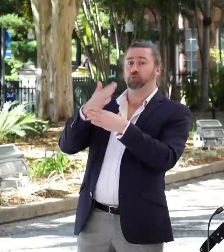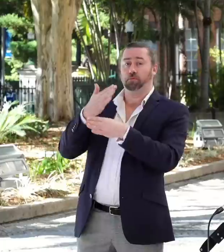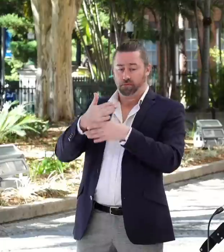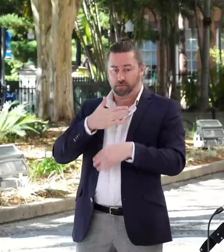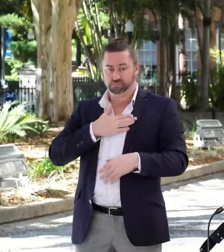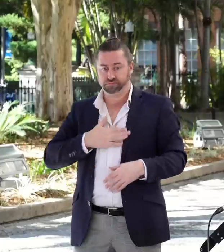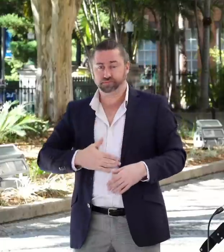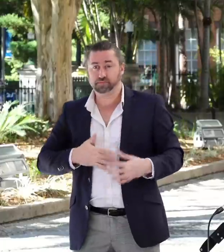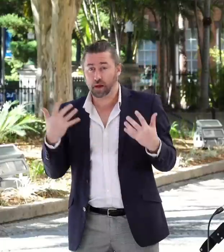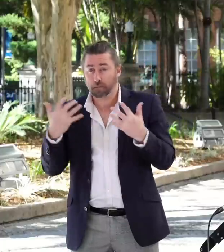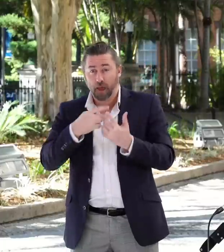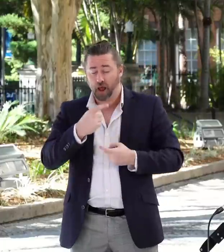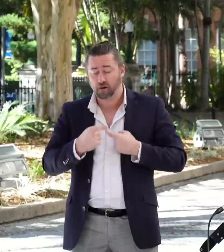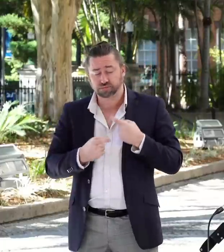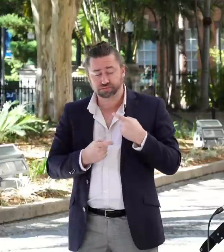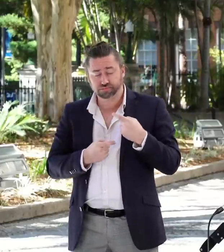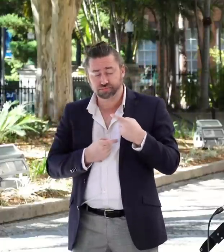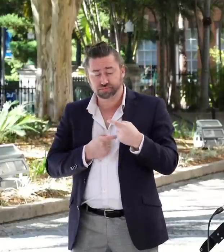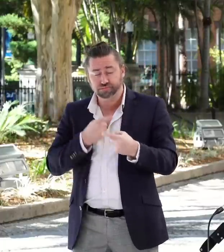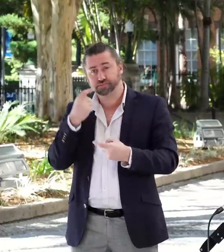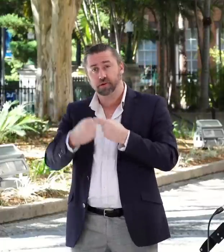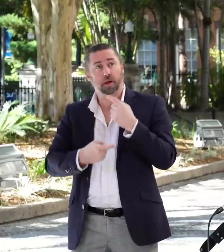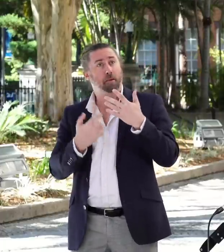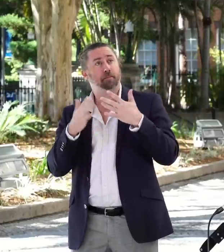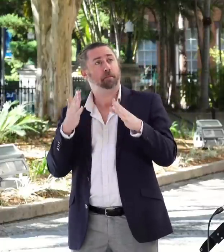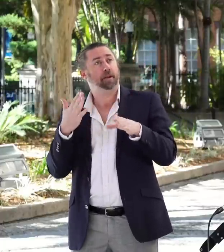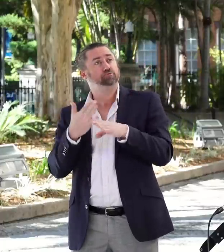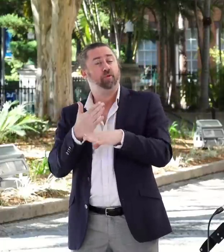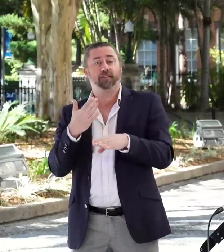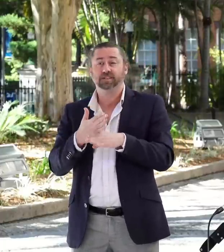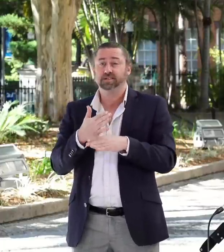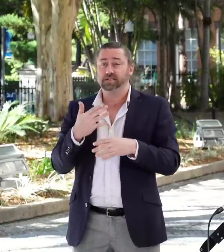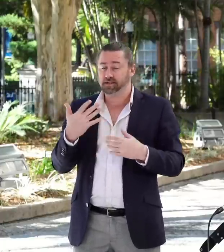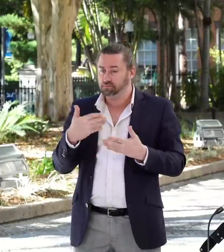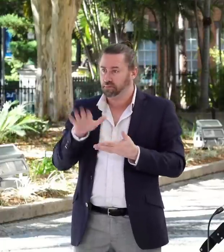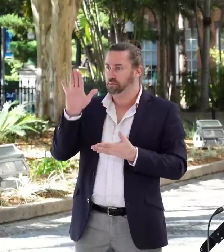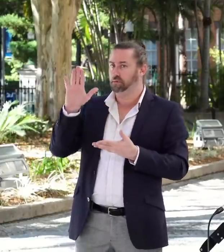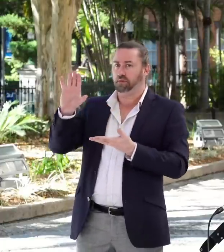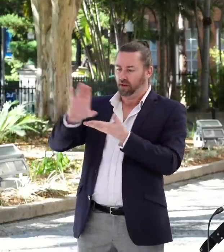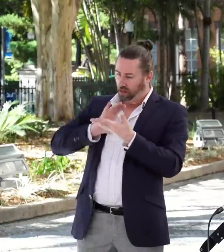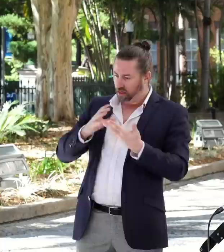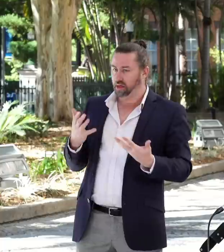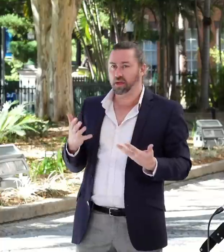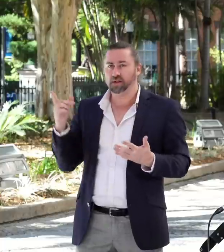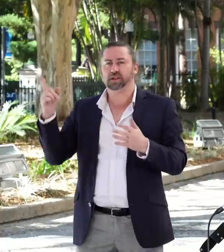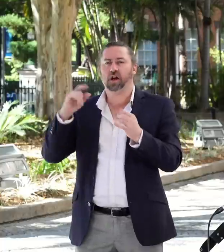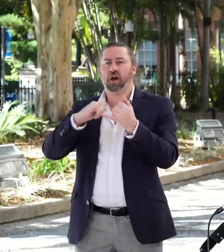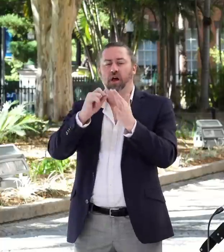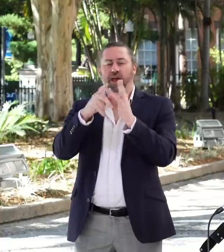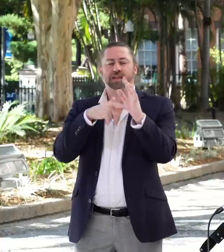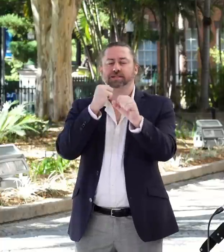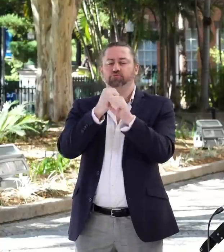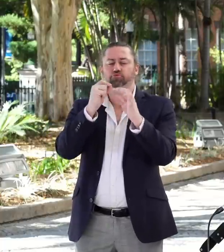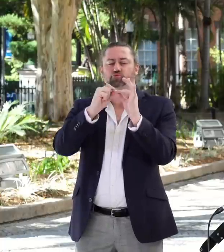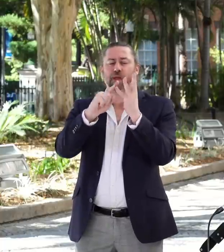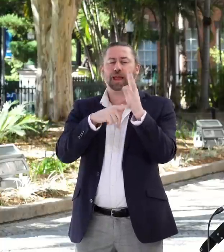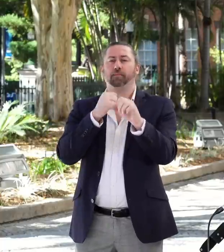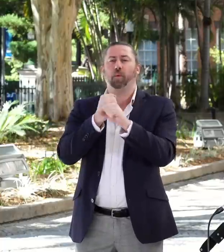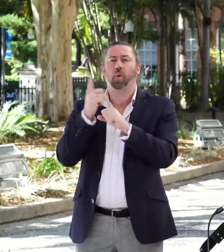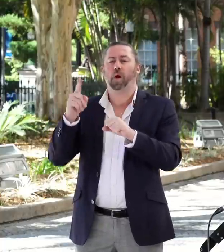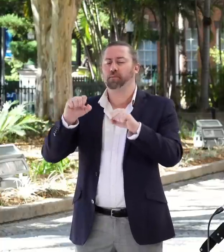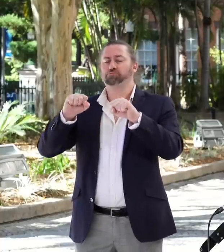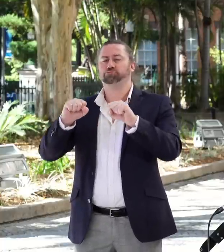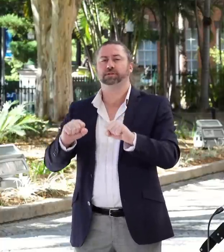of them who had been a long-term public servants. So putting Lawrence Springborg as the president of the LNP, who was the former